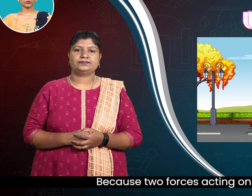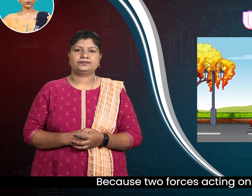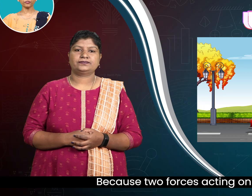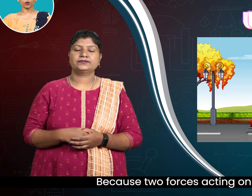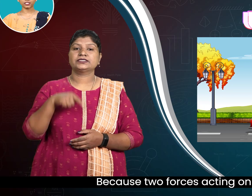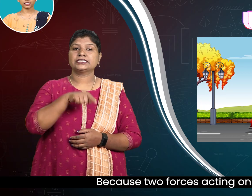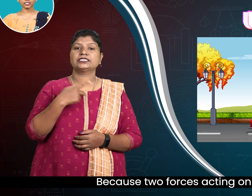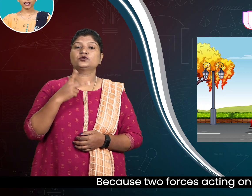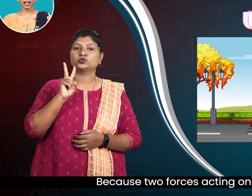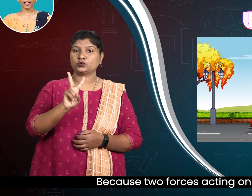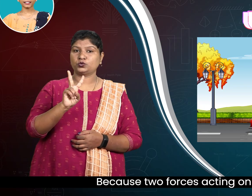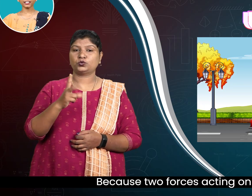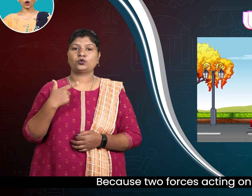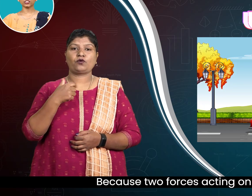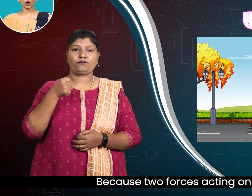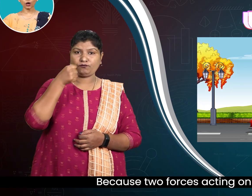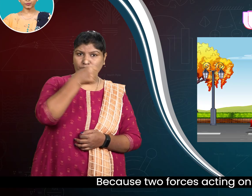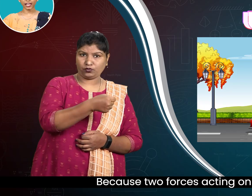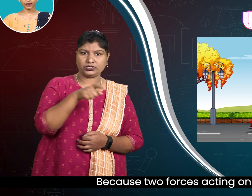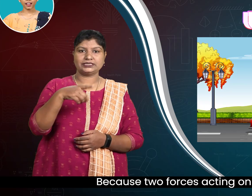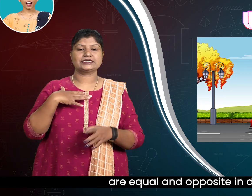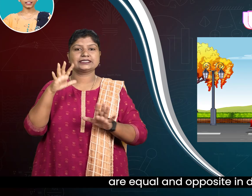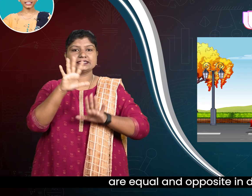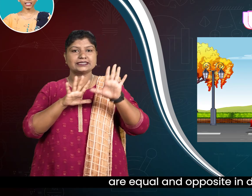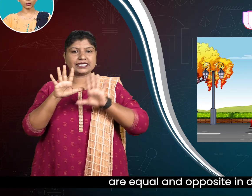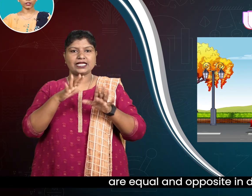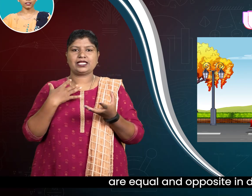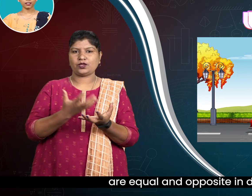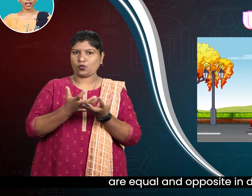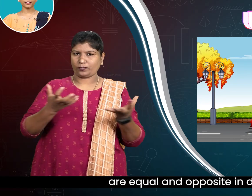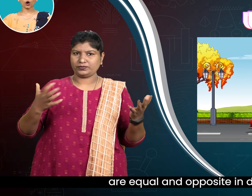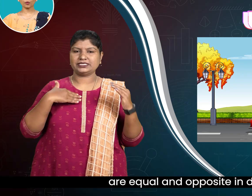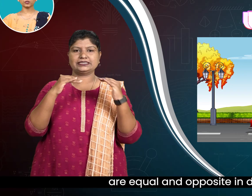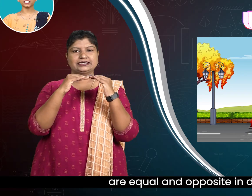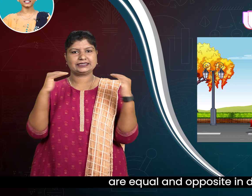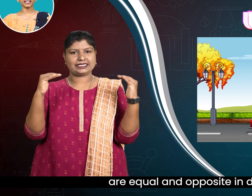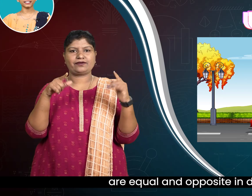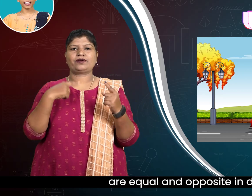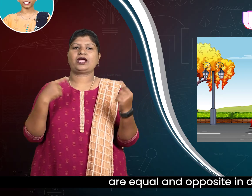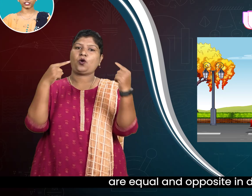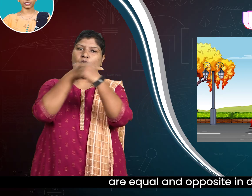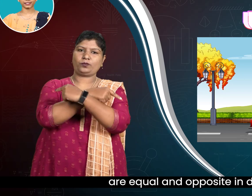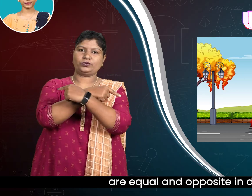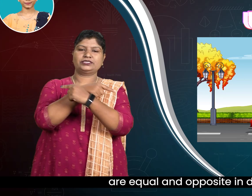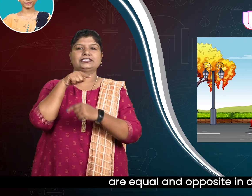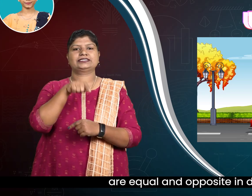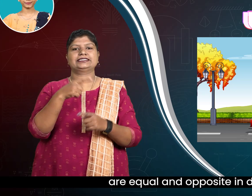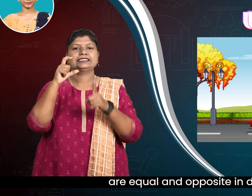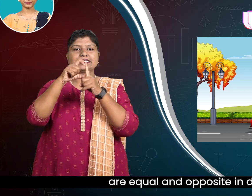Because two forces acting on the object are equal and opposite in direction.